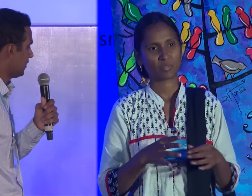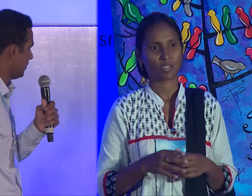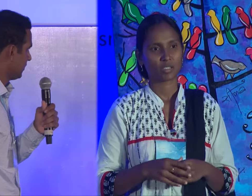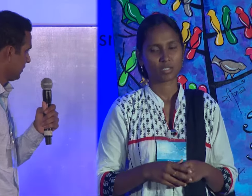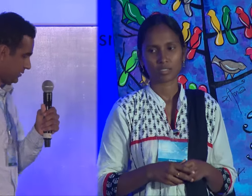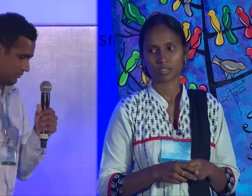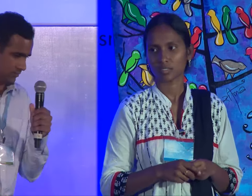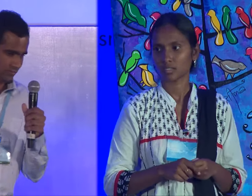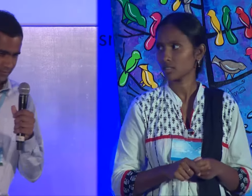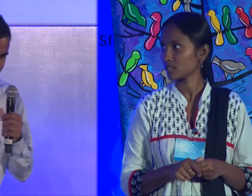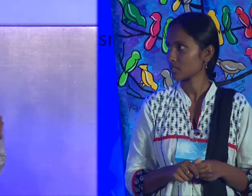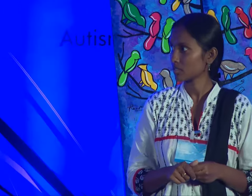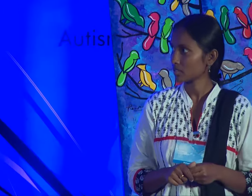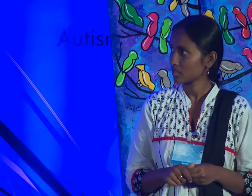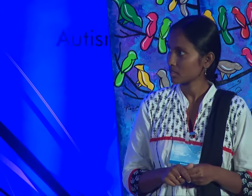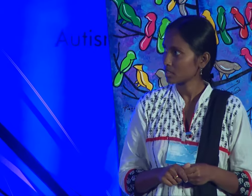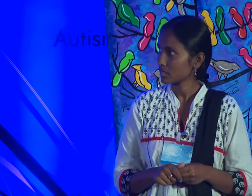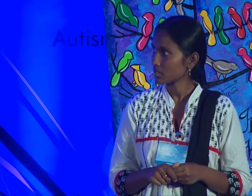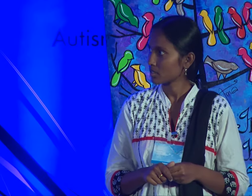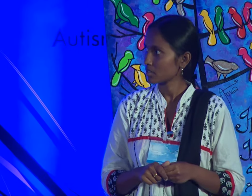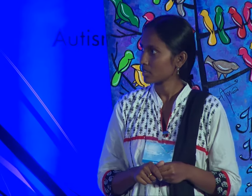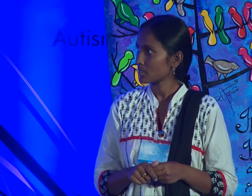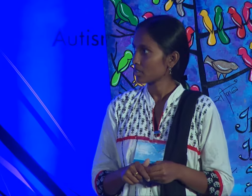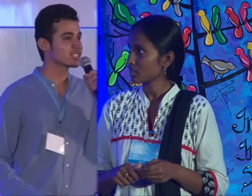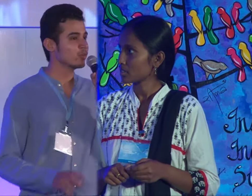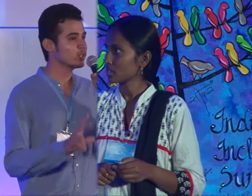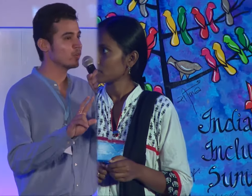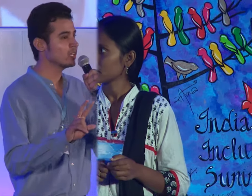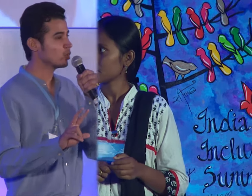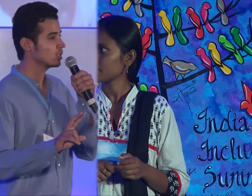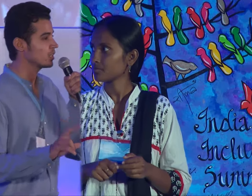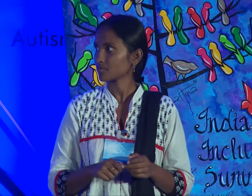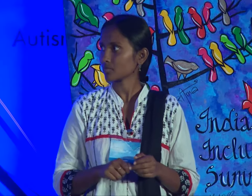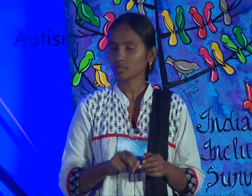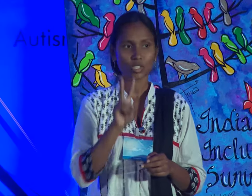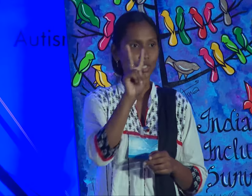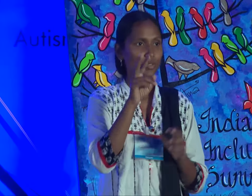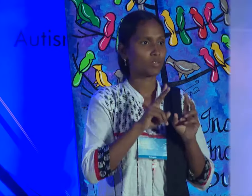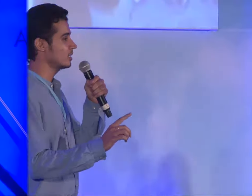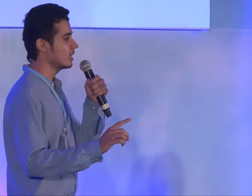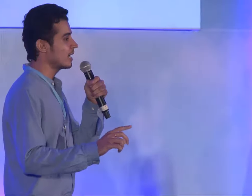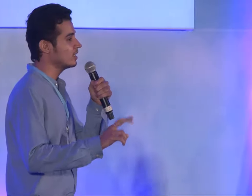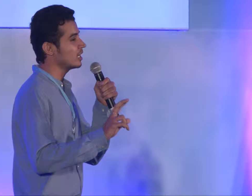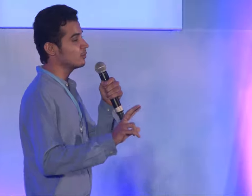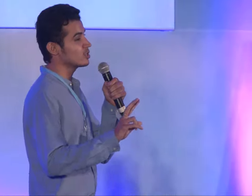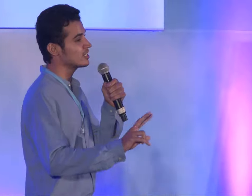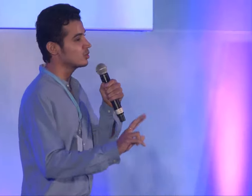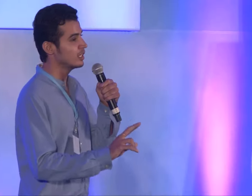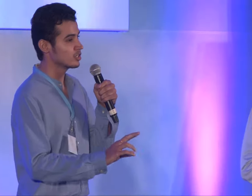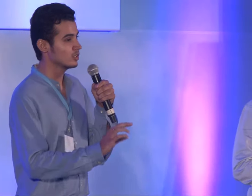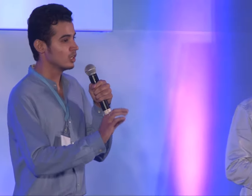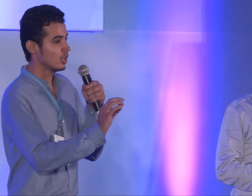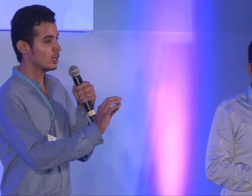wrestlers. Prateek touched upon... Hello? Hi. Prateek touched upon two very important things here. One was ability, and the other